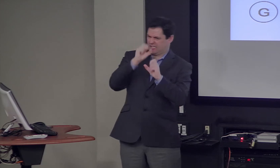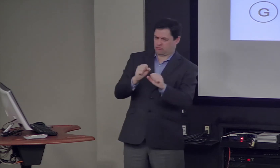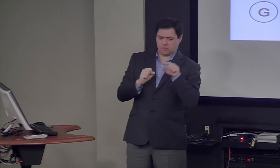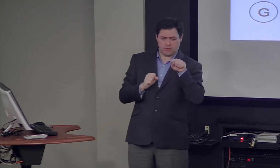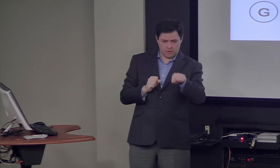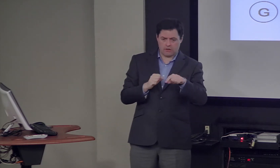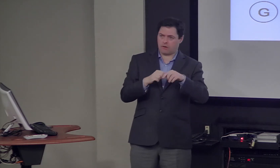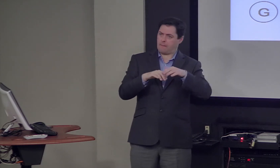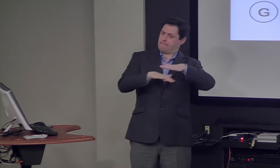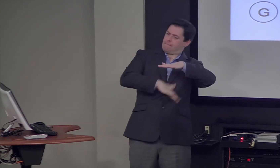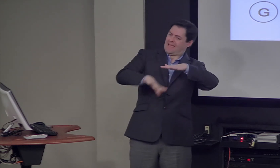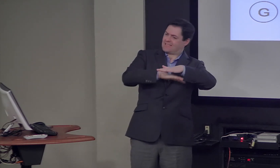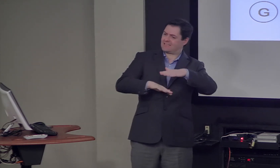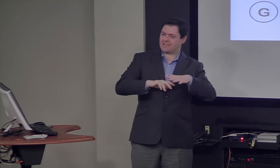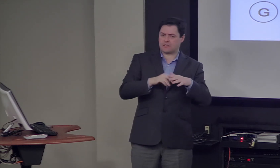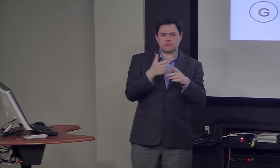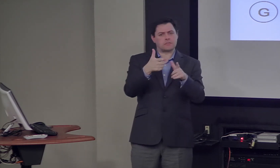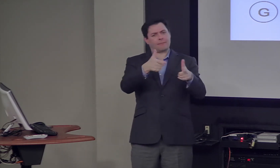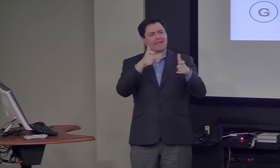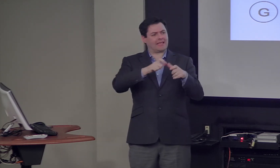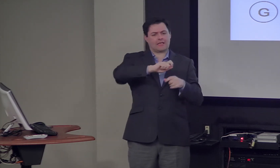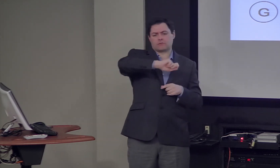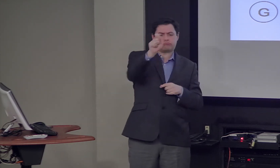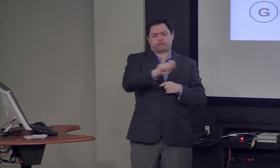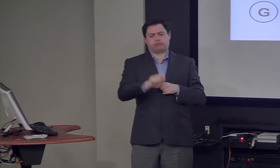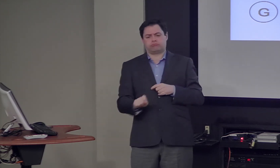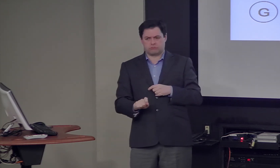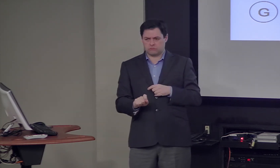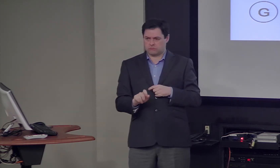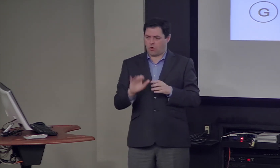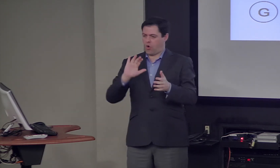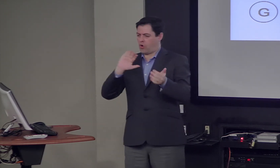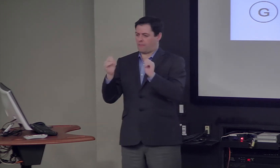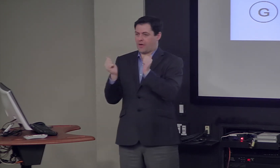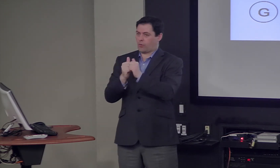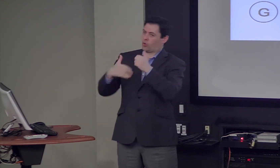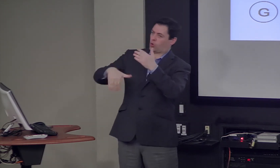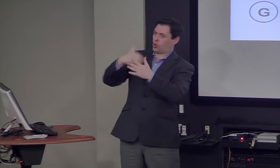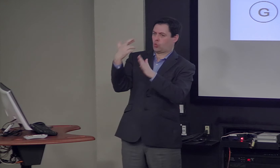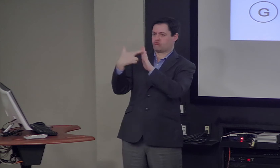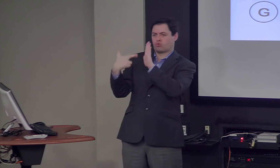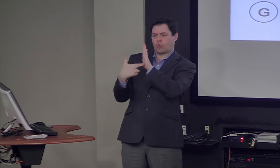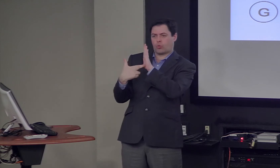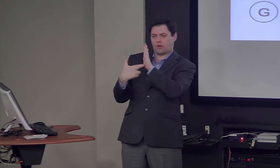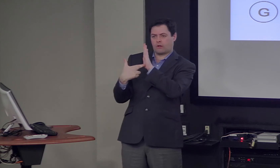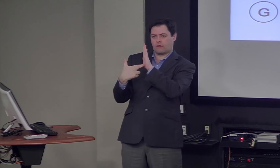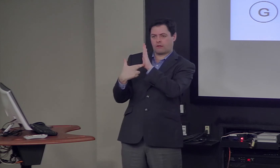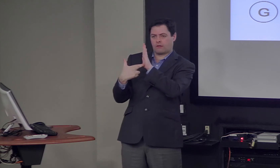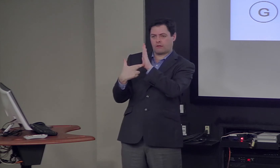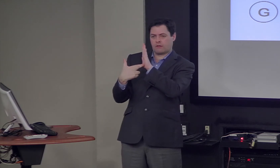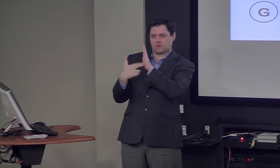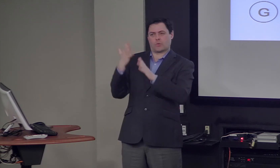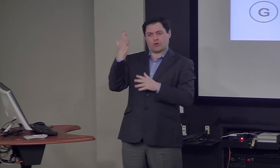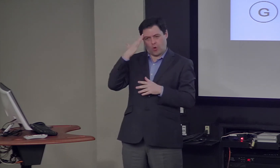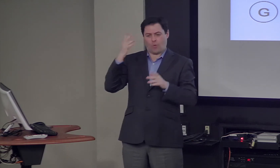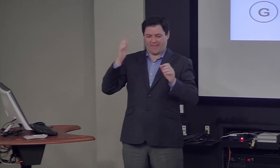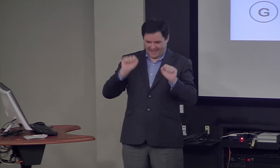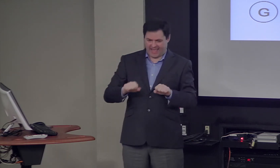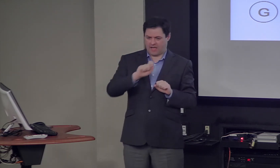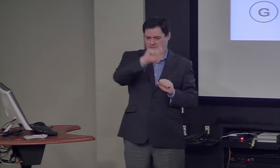B2. So it's a much more complicated task. We're testing basic speed. And then also by adding a